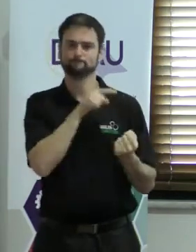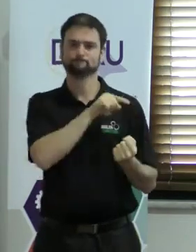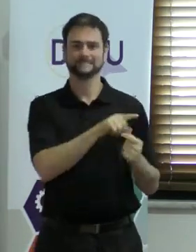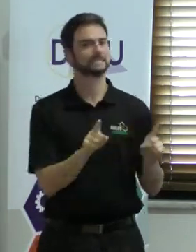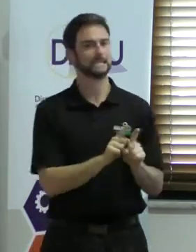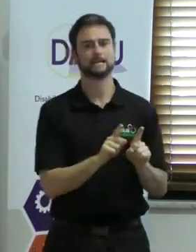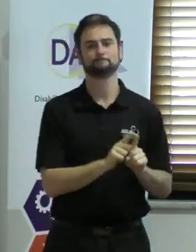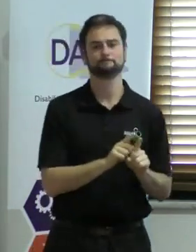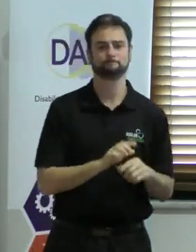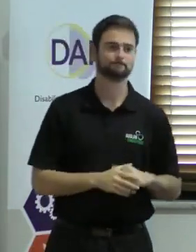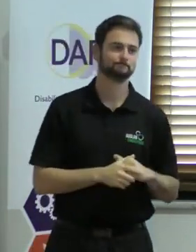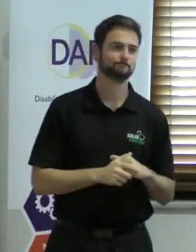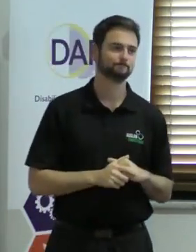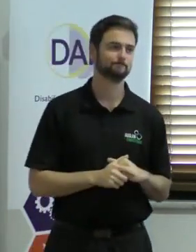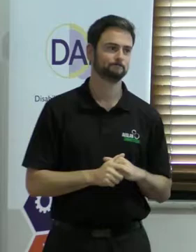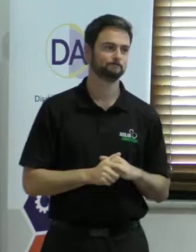them.